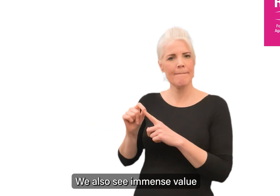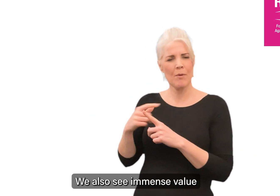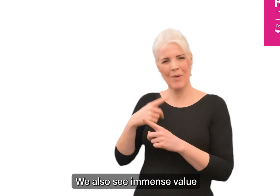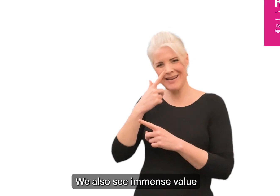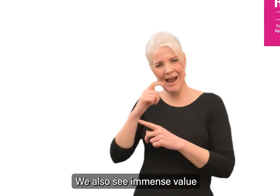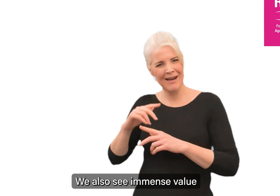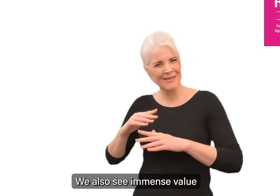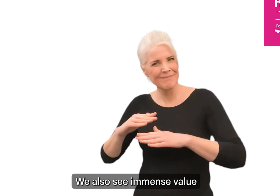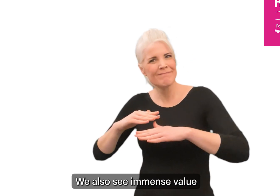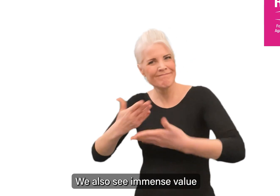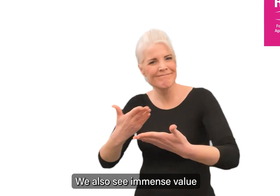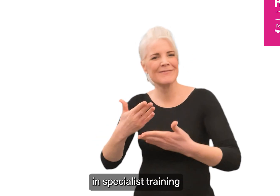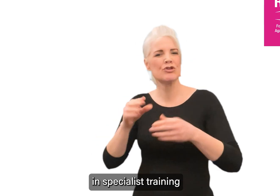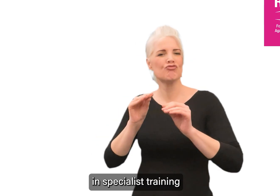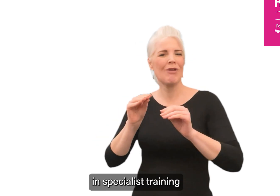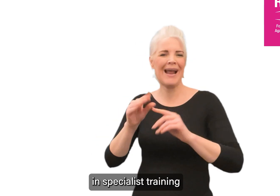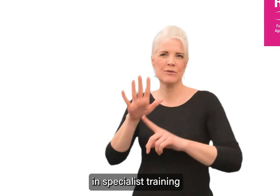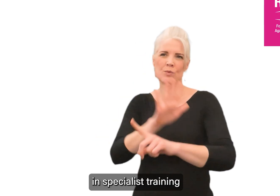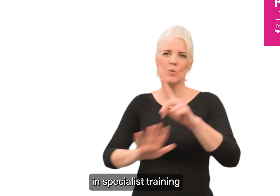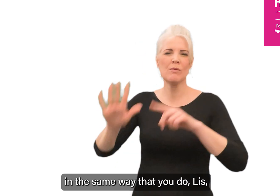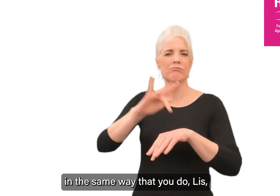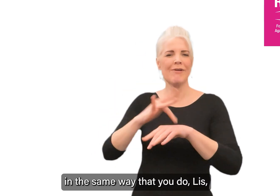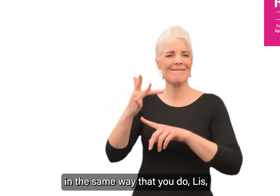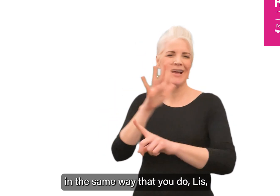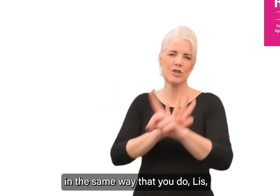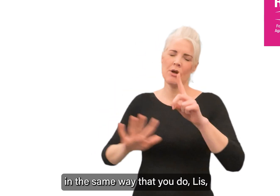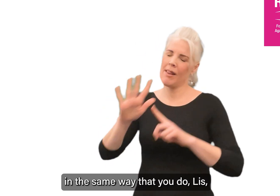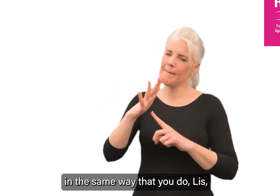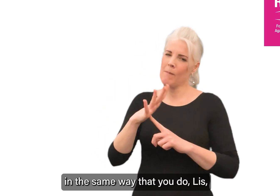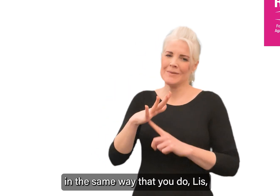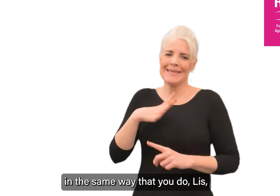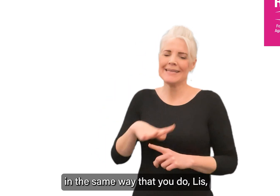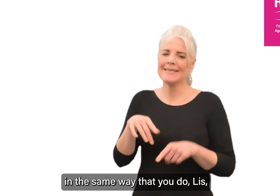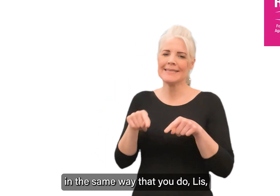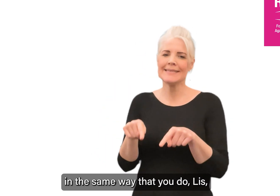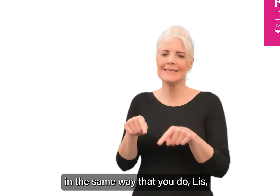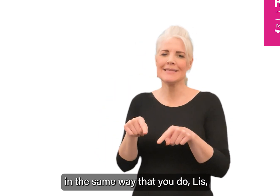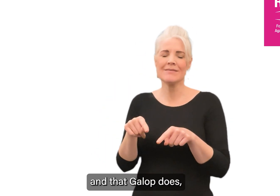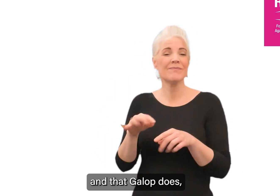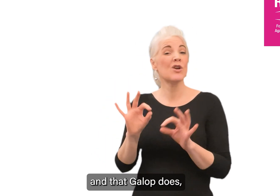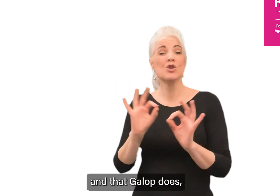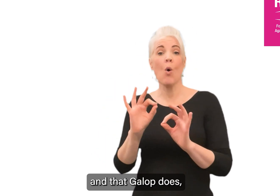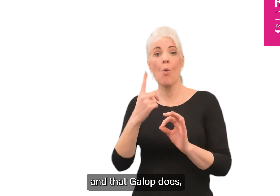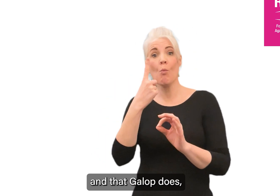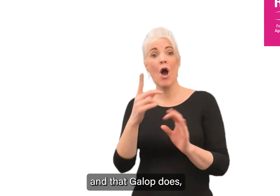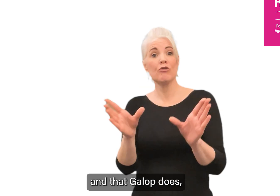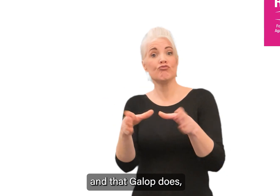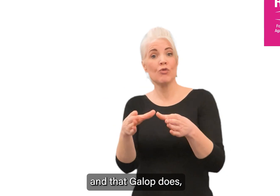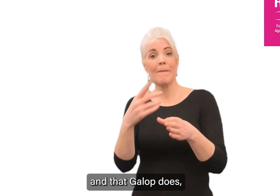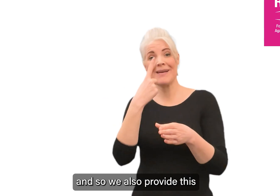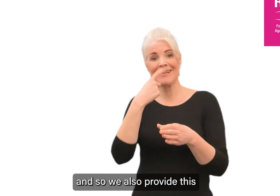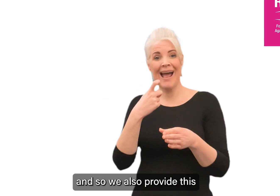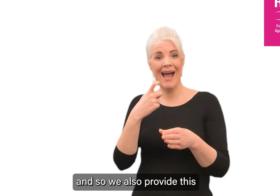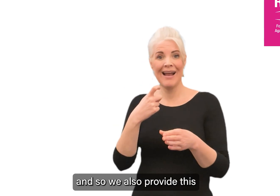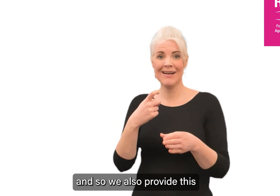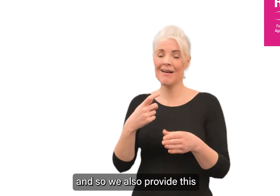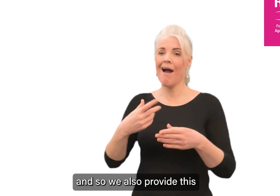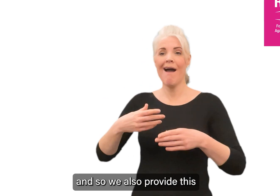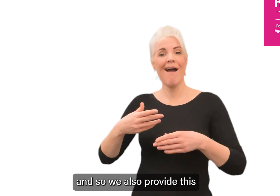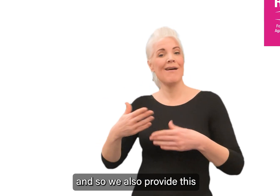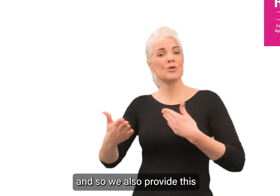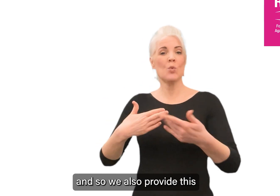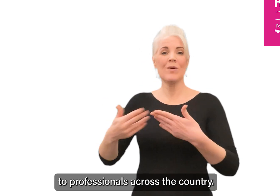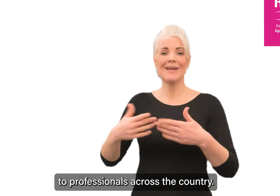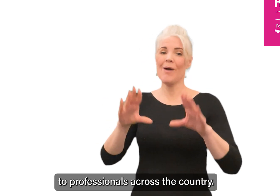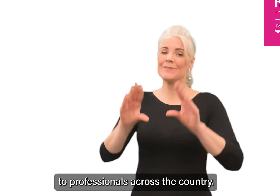We also see immense value in specialist training in the same way that you do, Lise, and that Gallup does. And so we